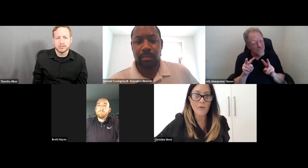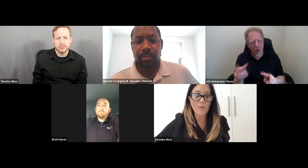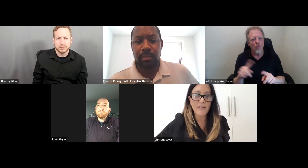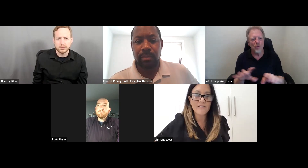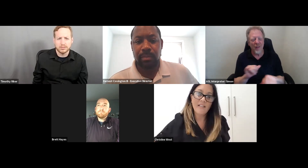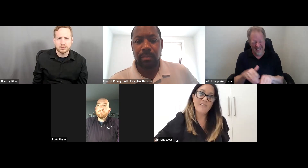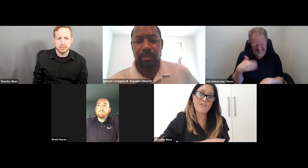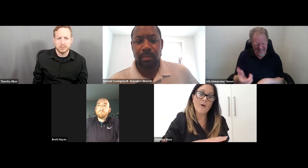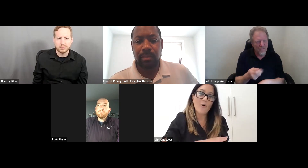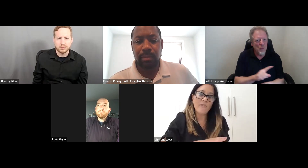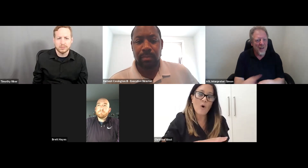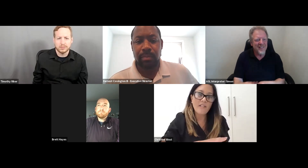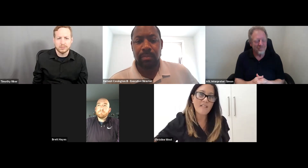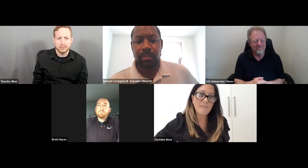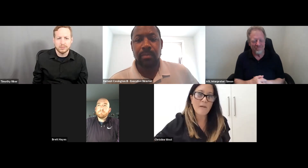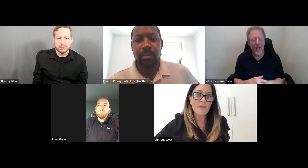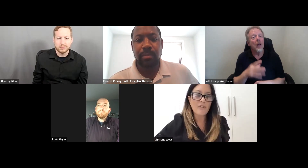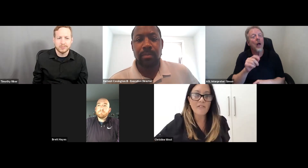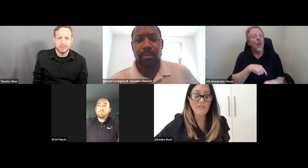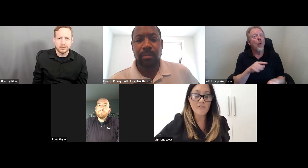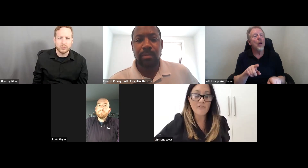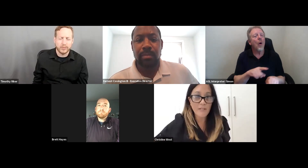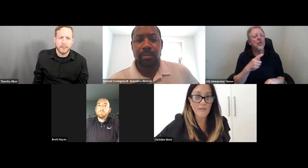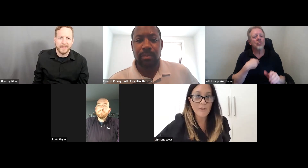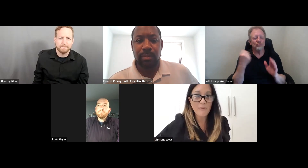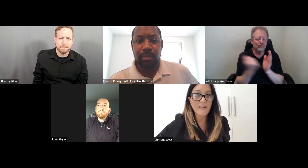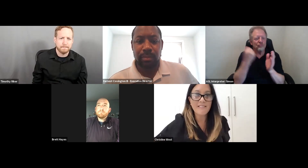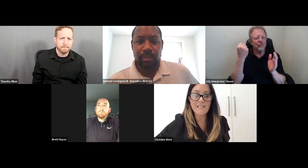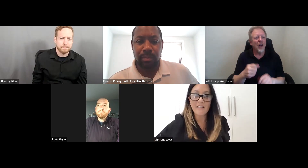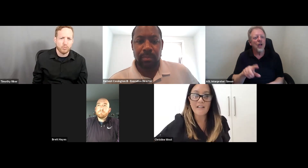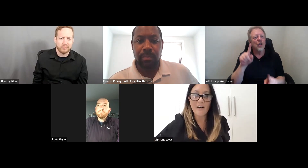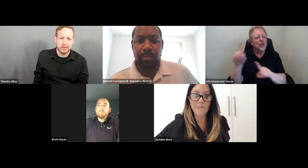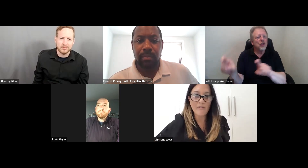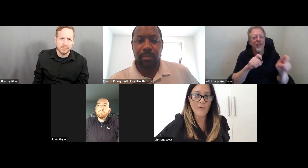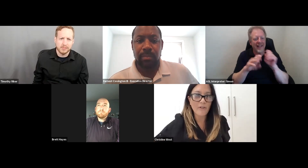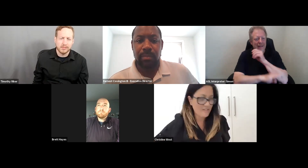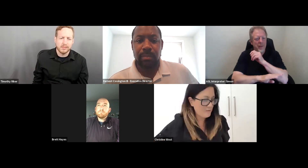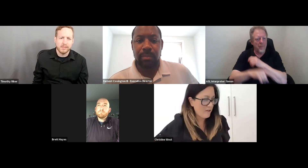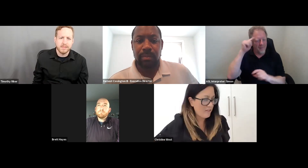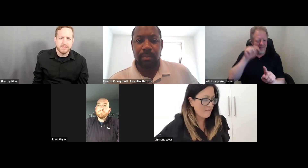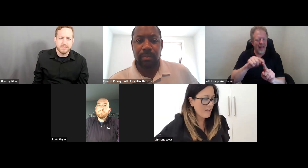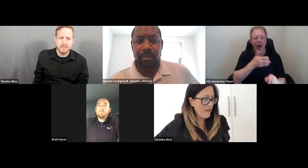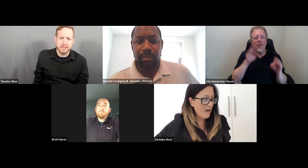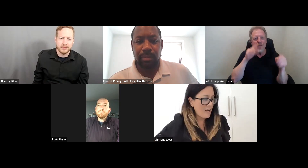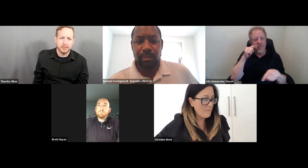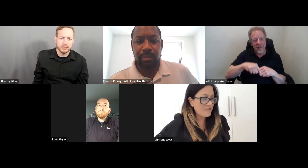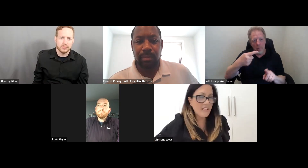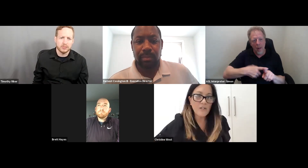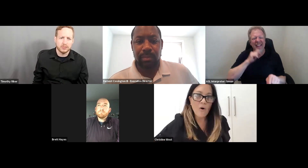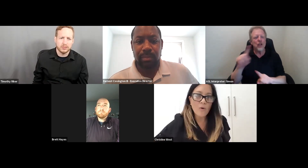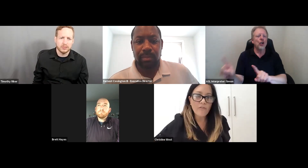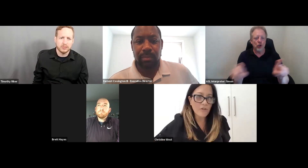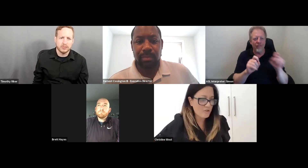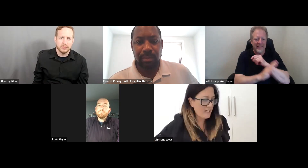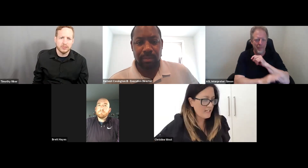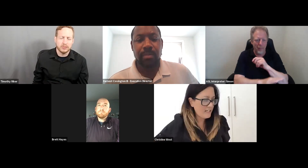in the next couple of weeks. So we've coined September, Survey September, because that's our big focus this month. Our